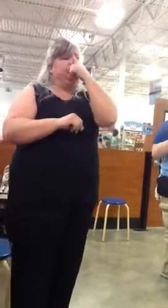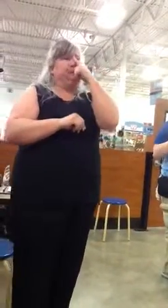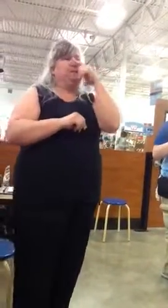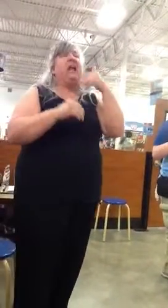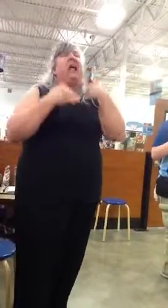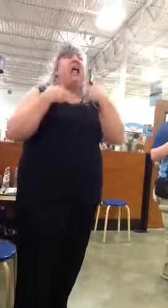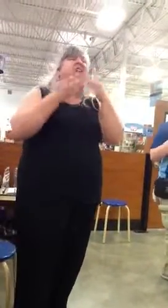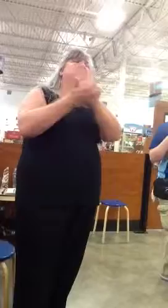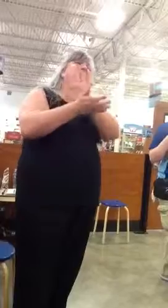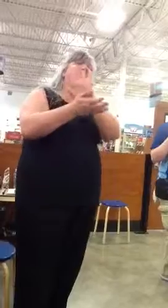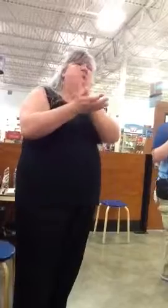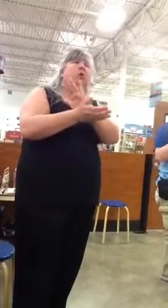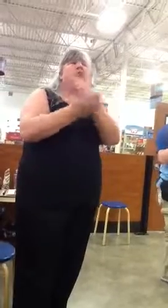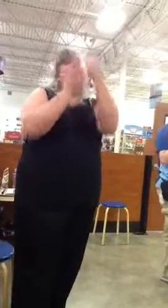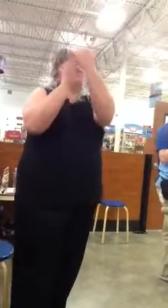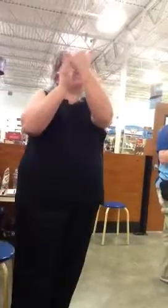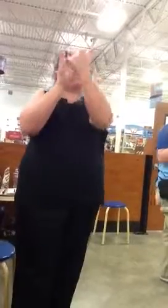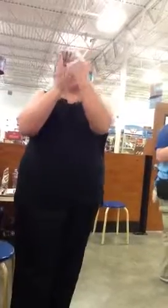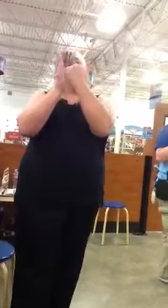sheets like this every week.